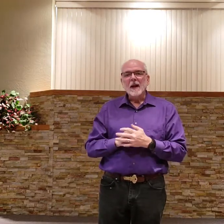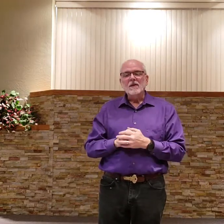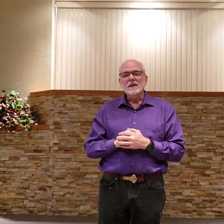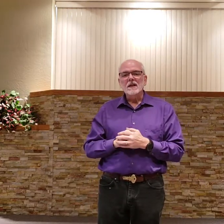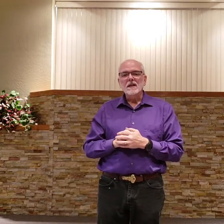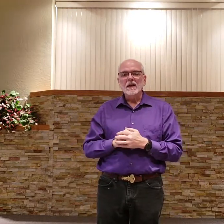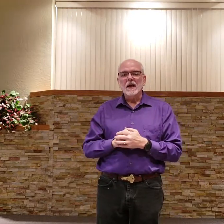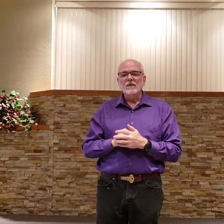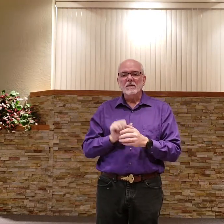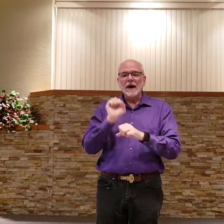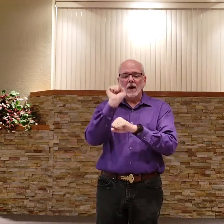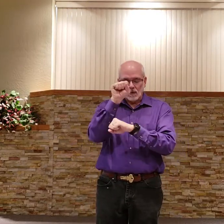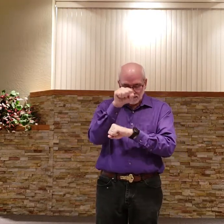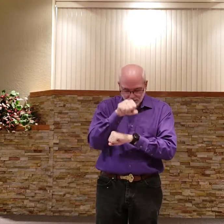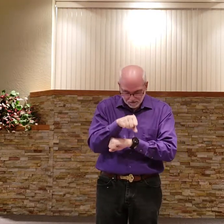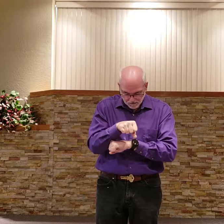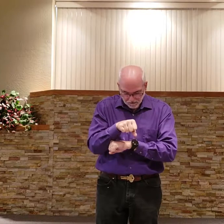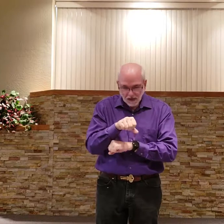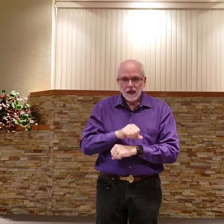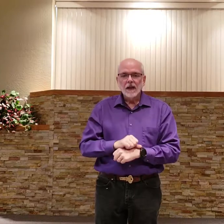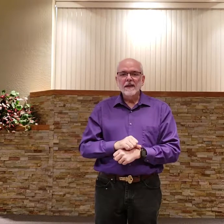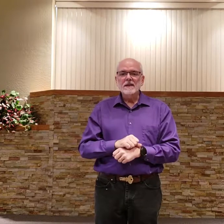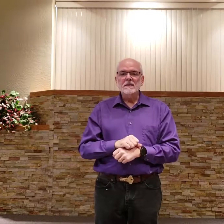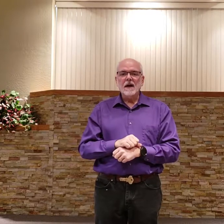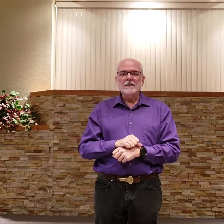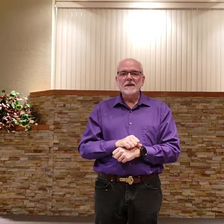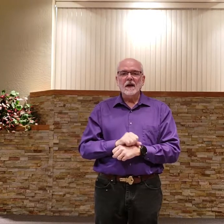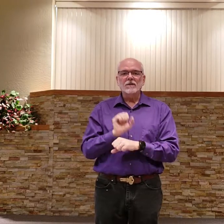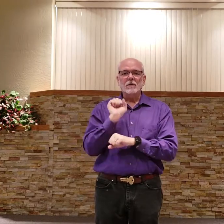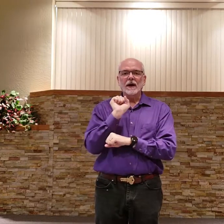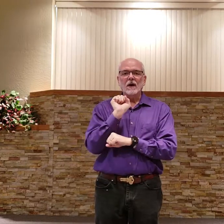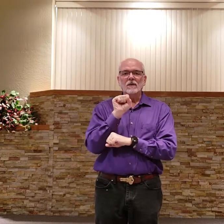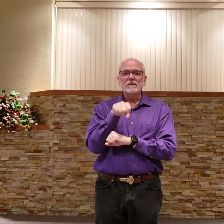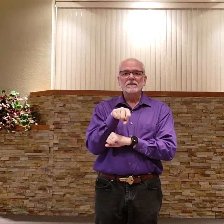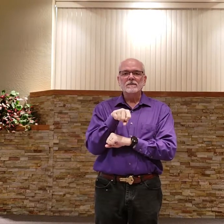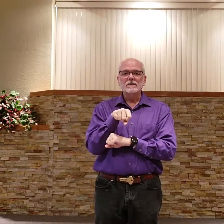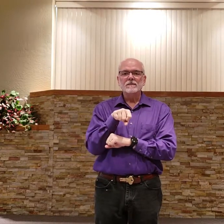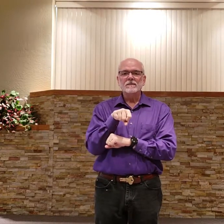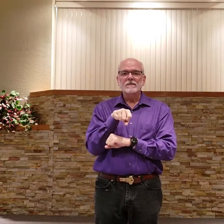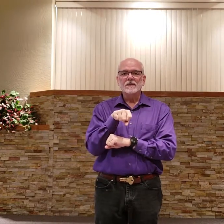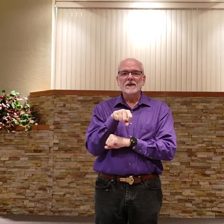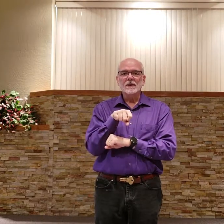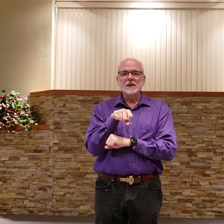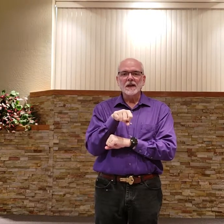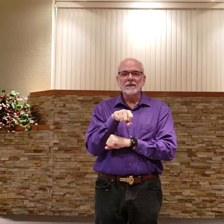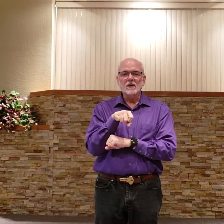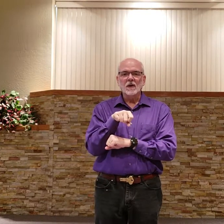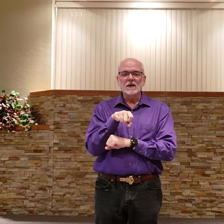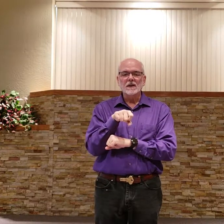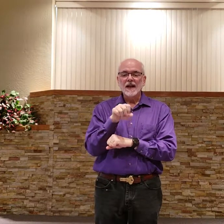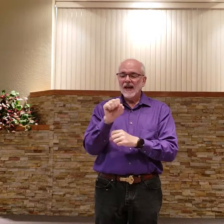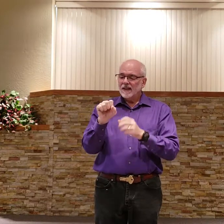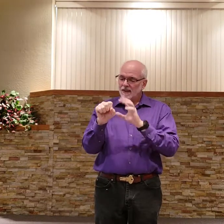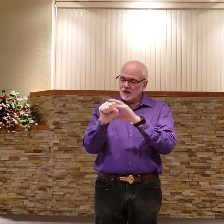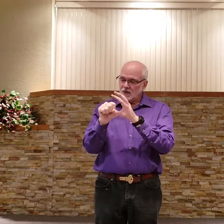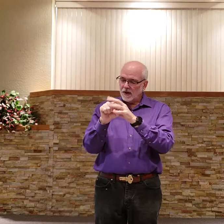Now, this is a sign for bow. This is not the sign for bow. See what the difference was? This is your